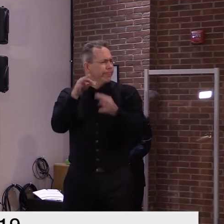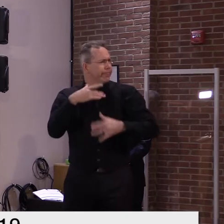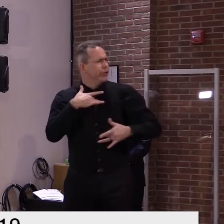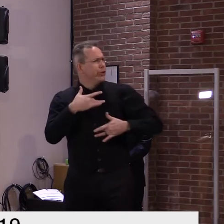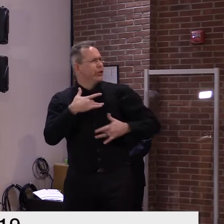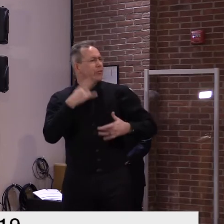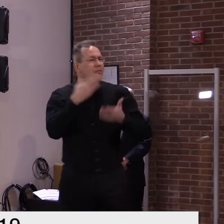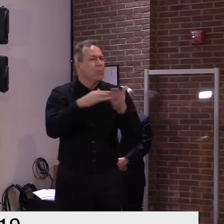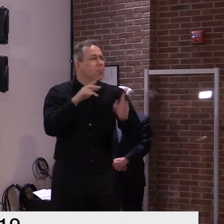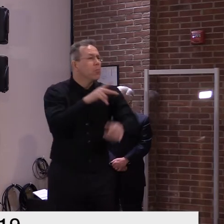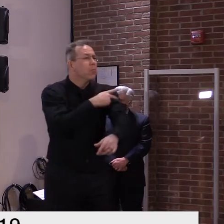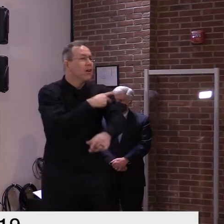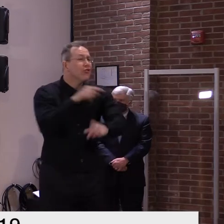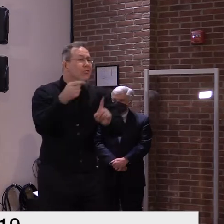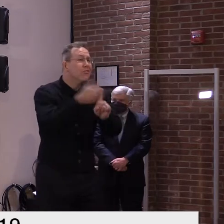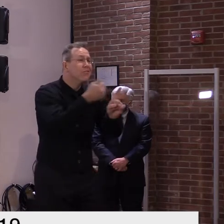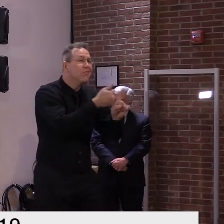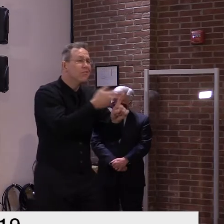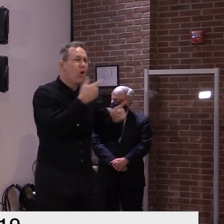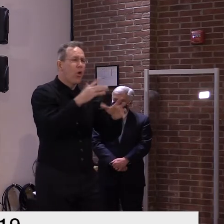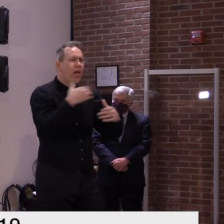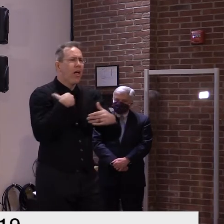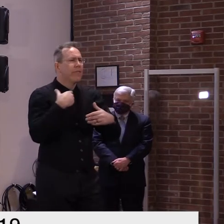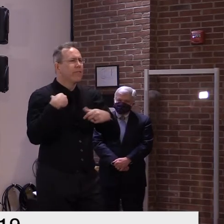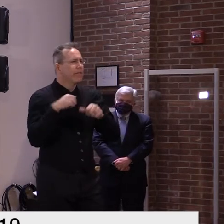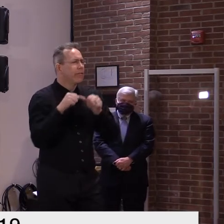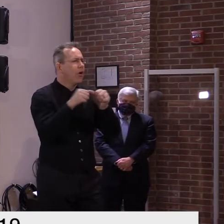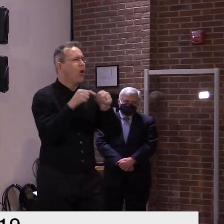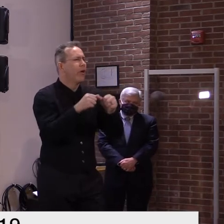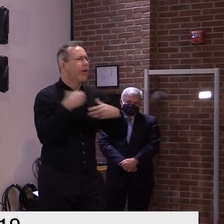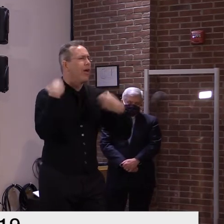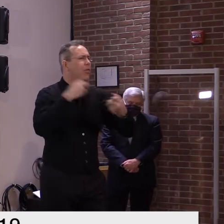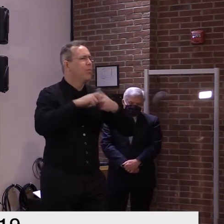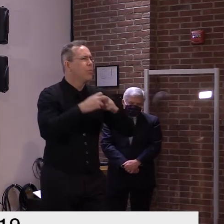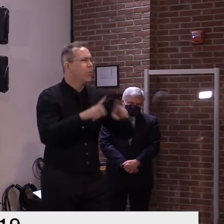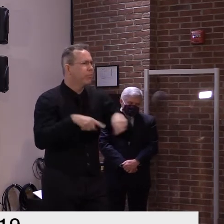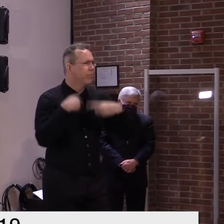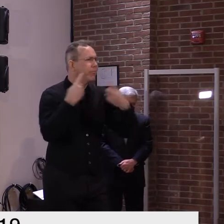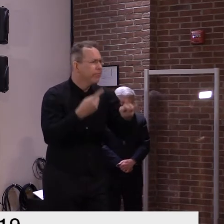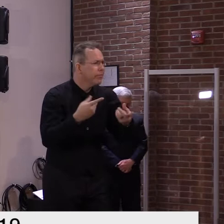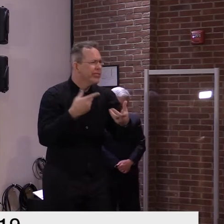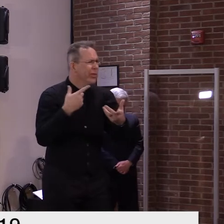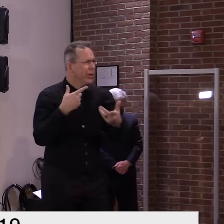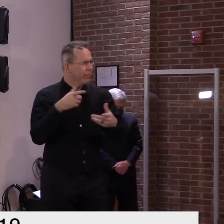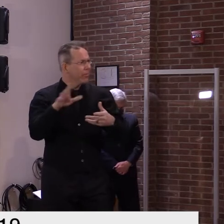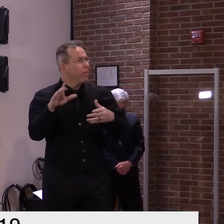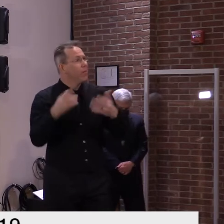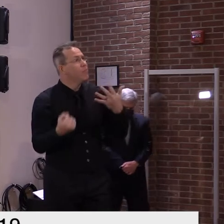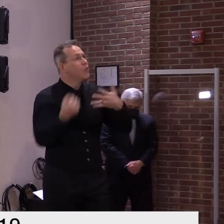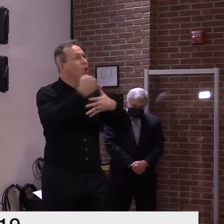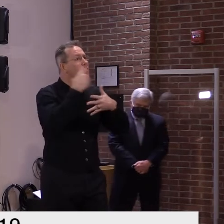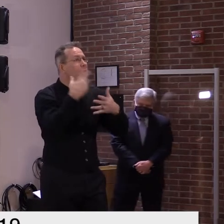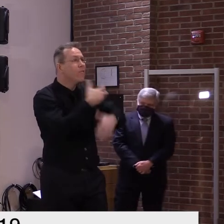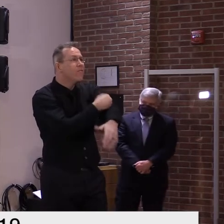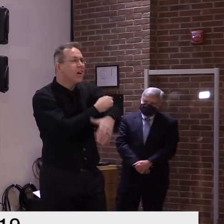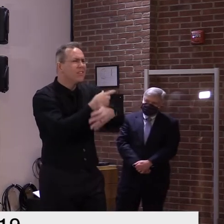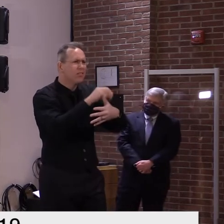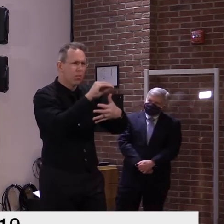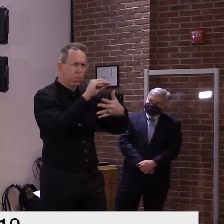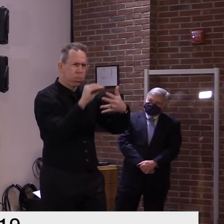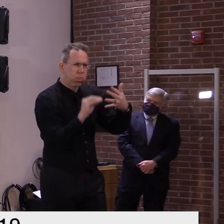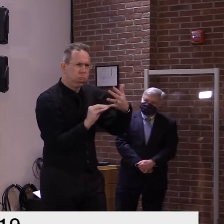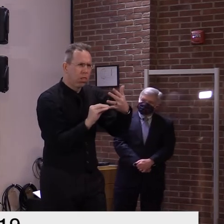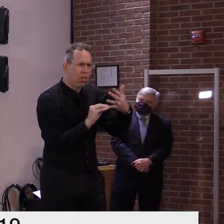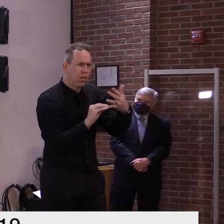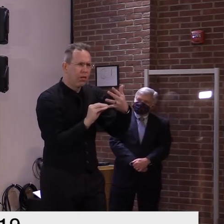in line. Has that changed? Are you thinking about it in different terms than you have